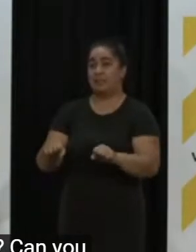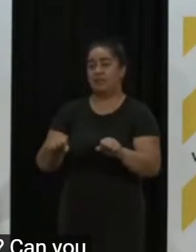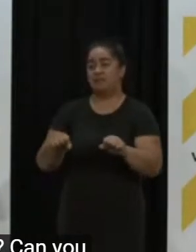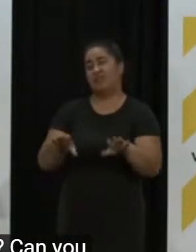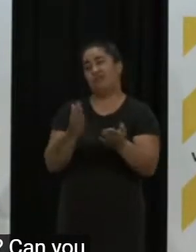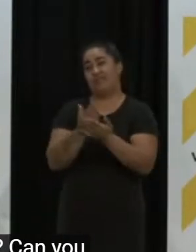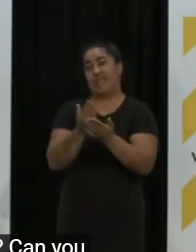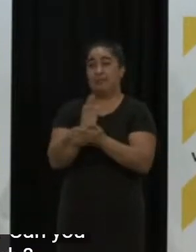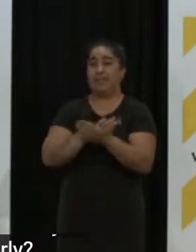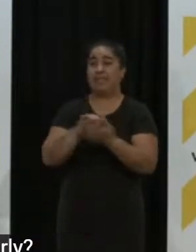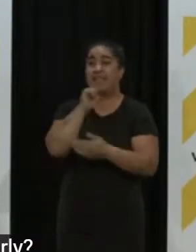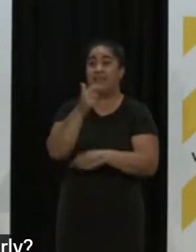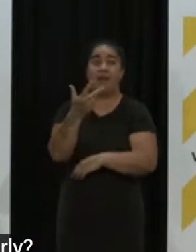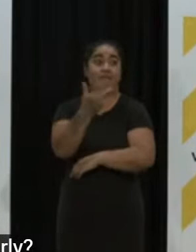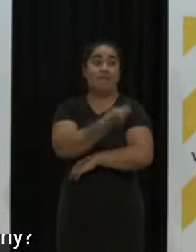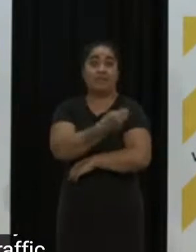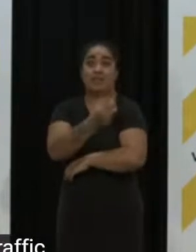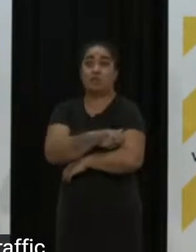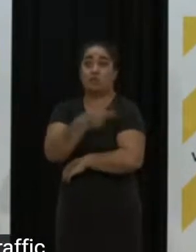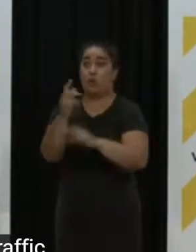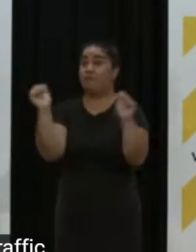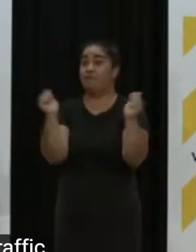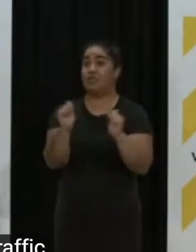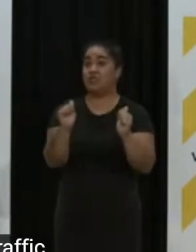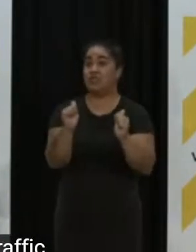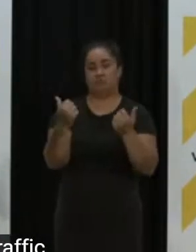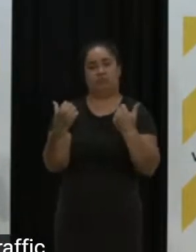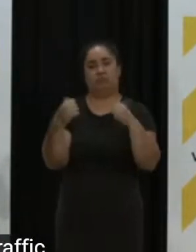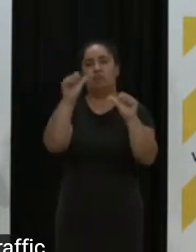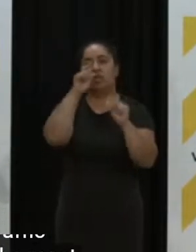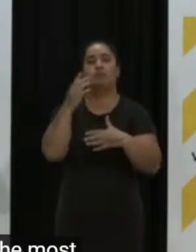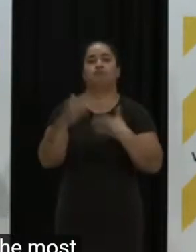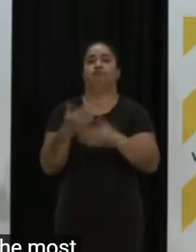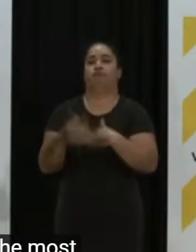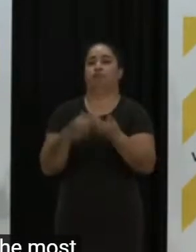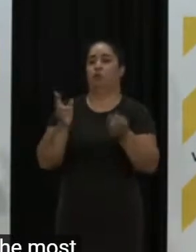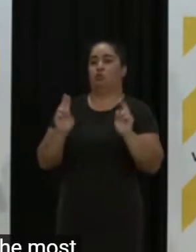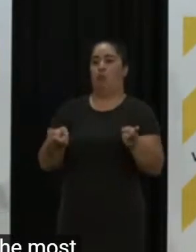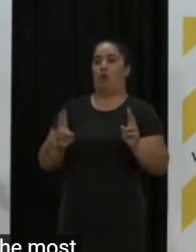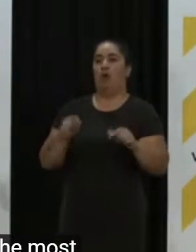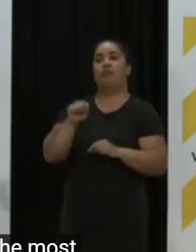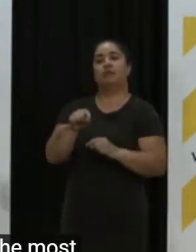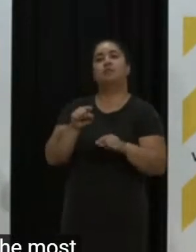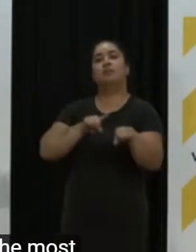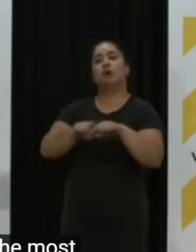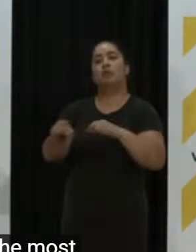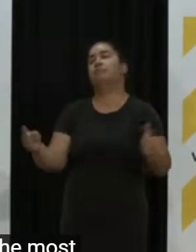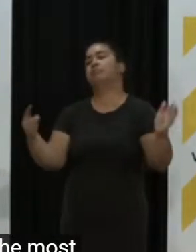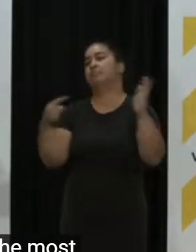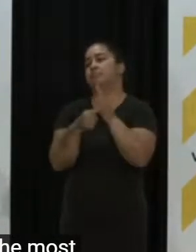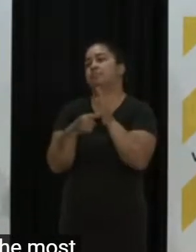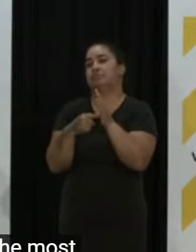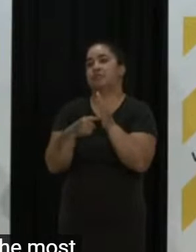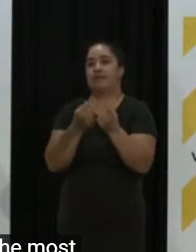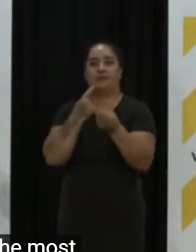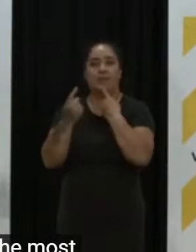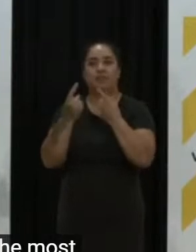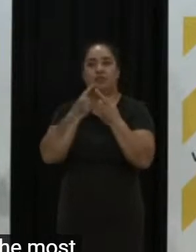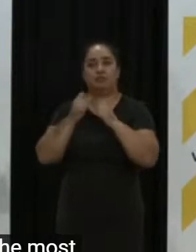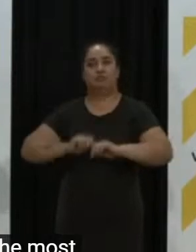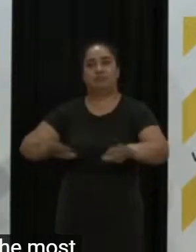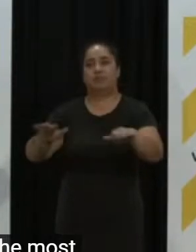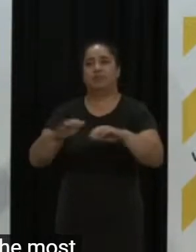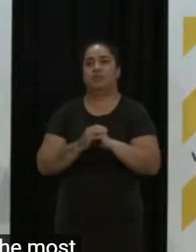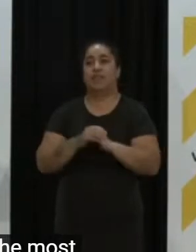vaccinated, you can go about doing all the things you'd usually expect. So that's the most important thing to communicate about the new system. If you're vaccinated, you can